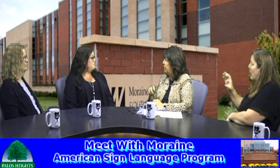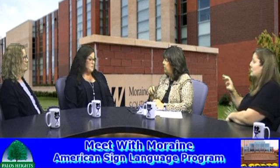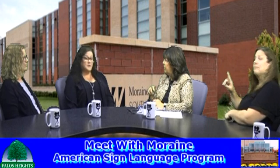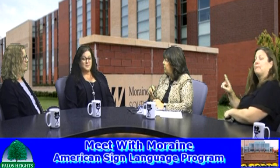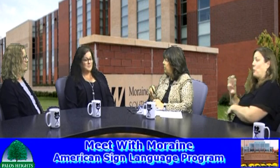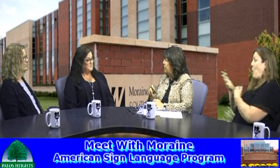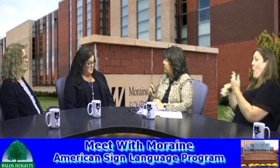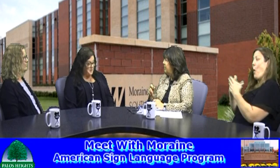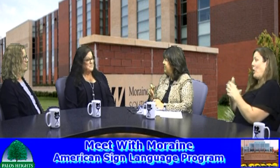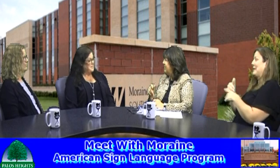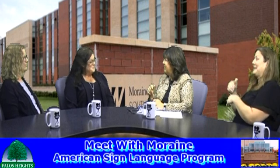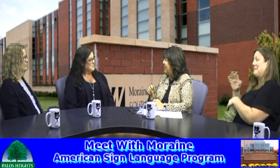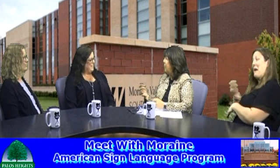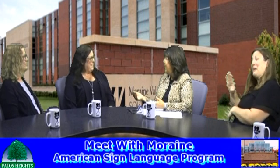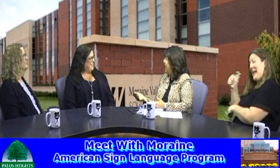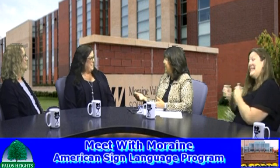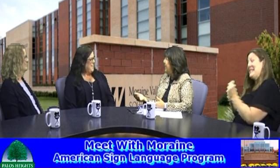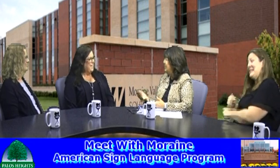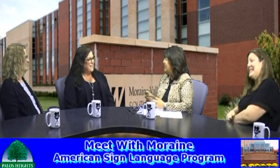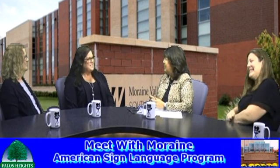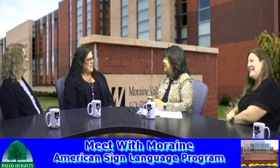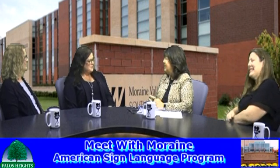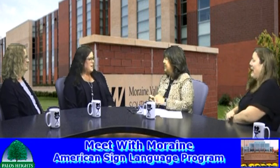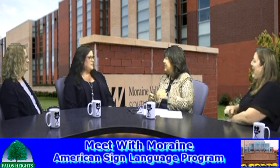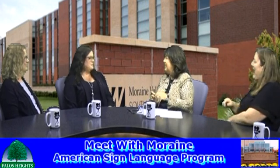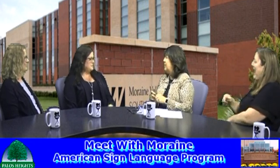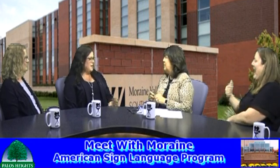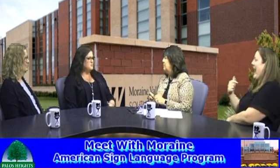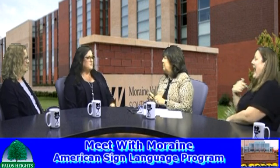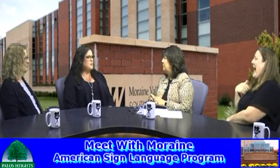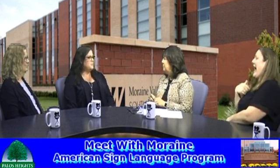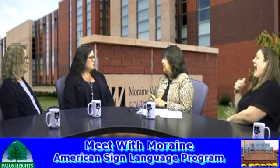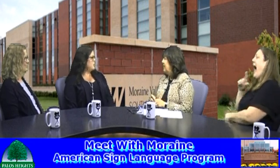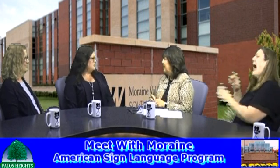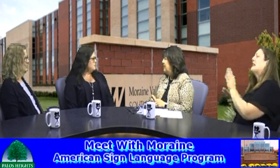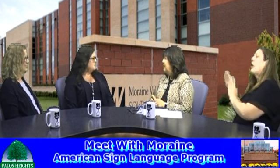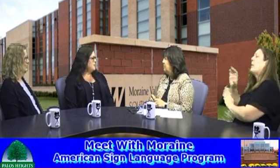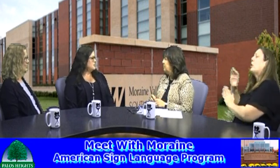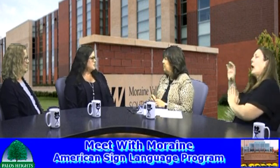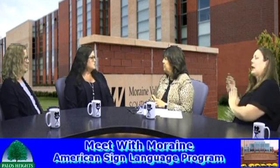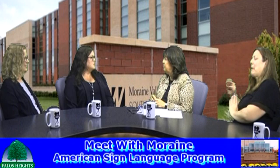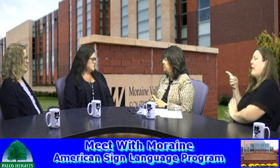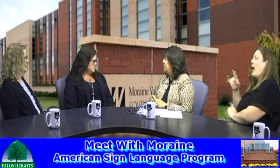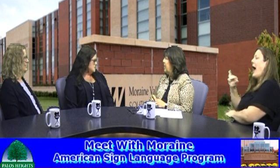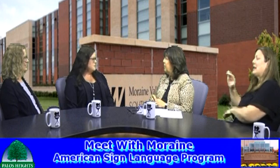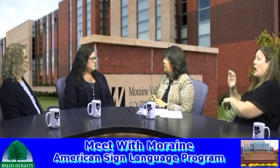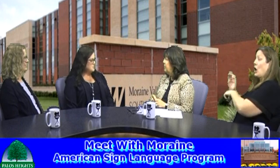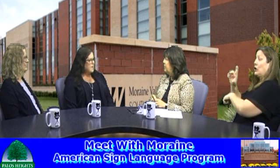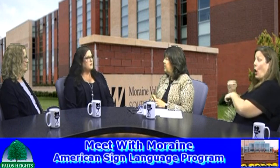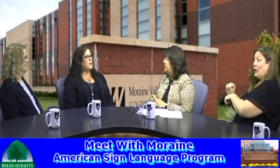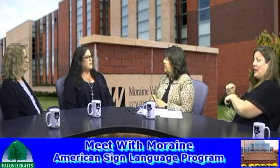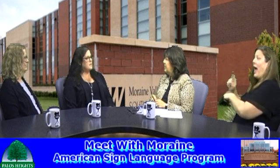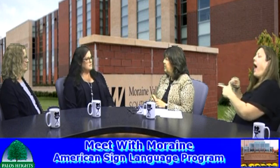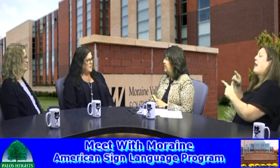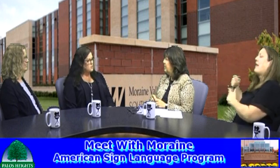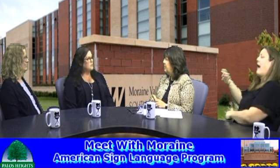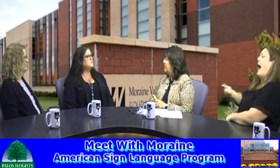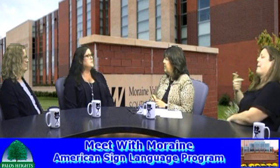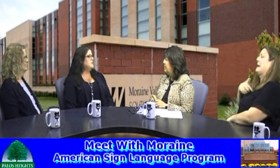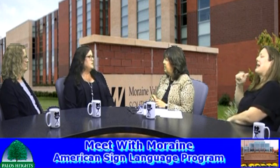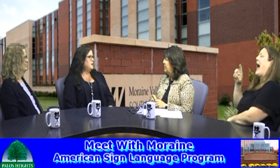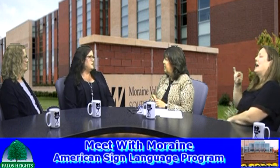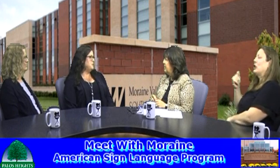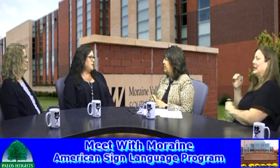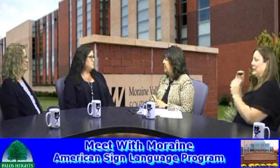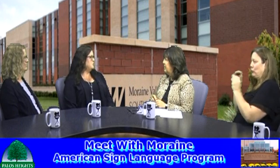Valley? About 10 years. Okay. So I developed the curriculum as a consultant and then was hired on as an